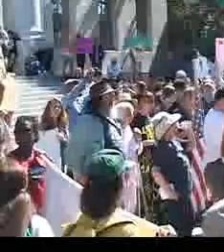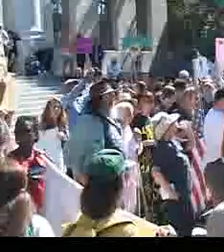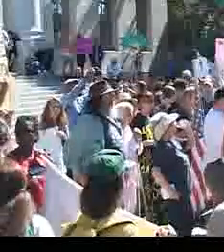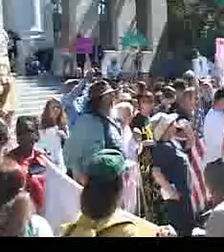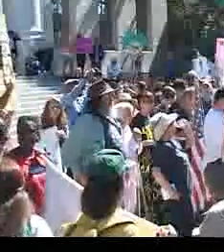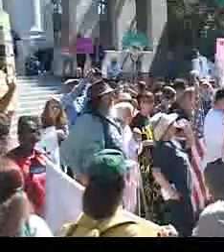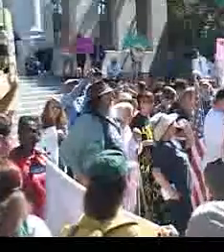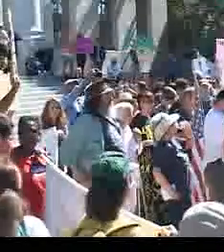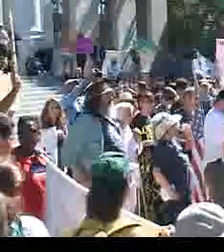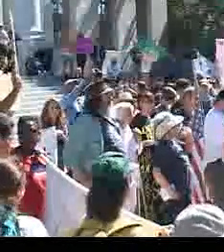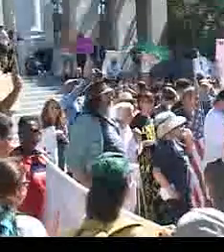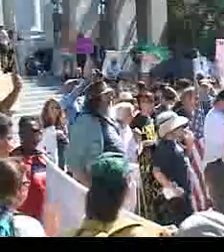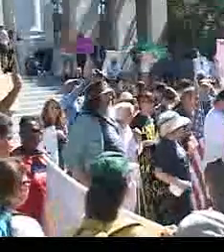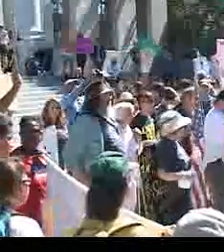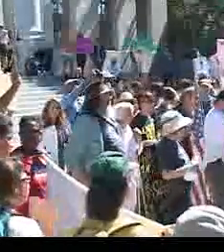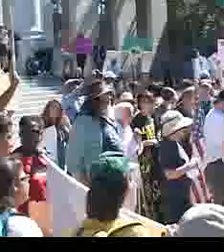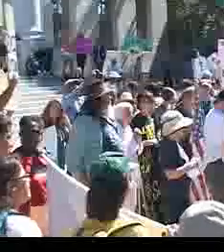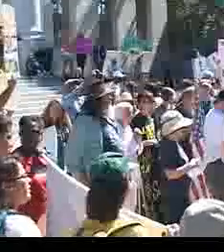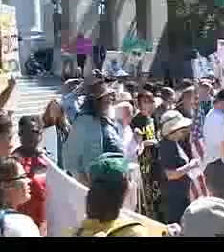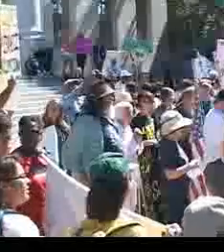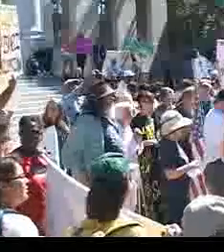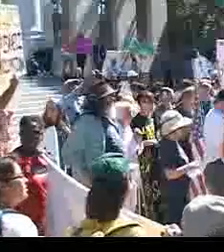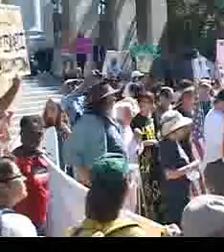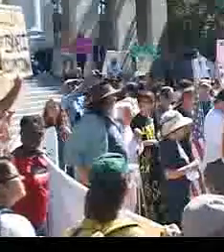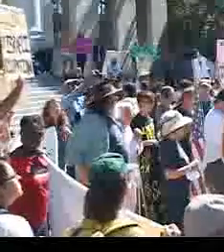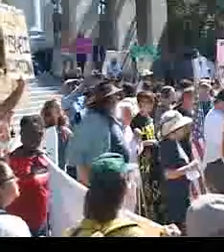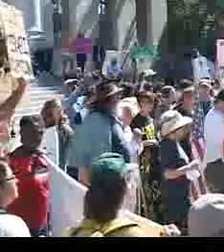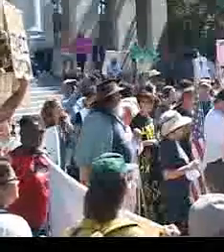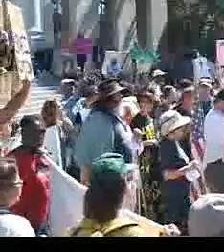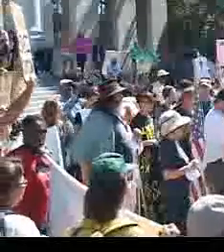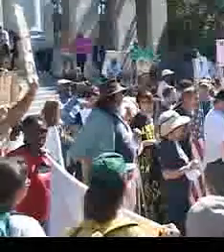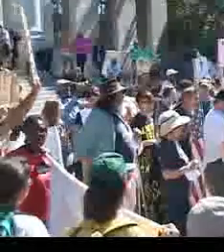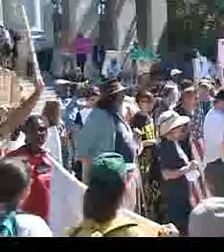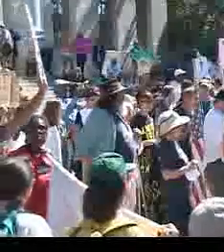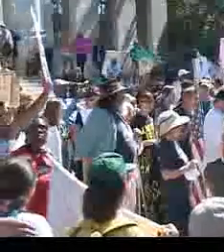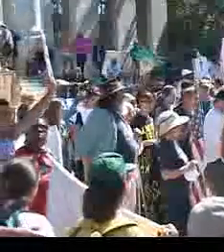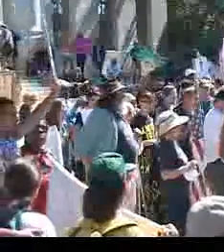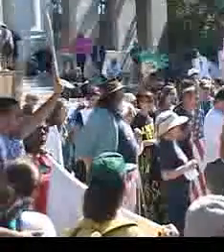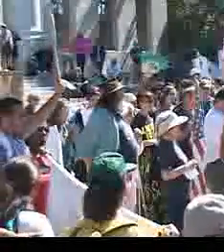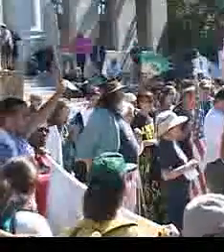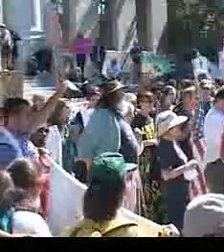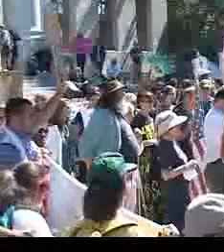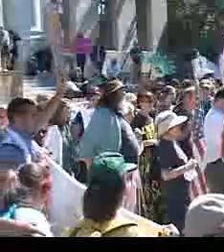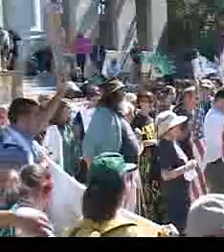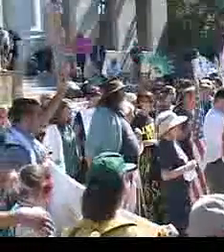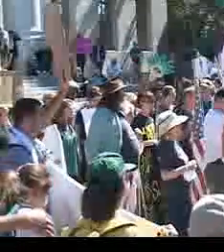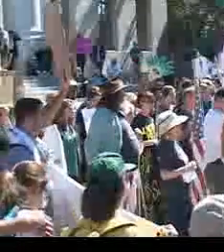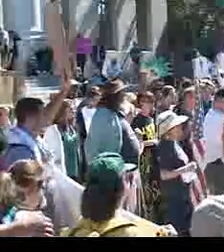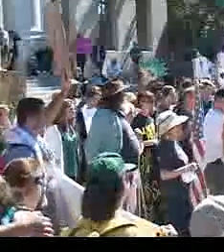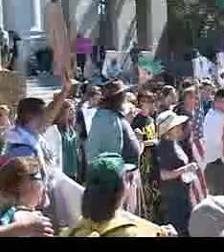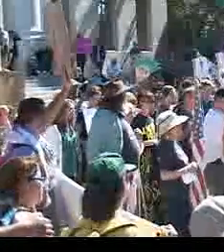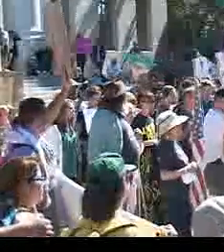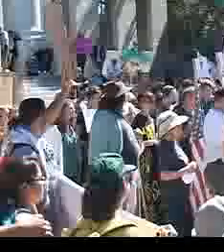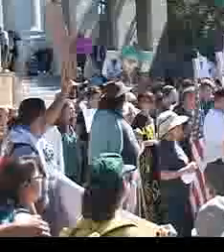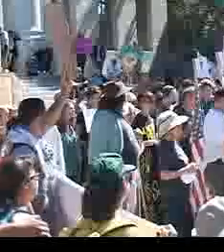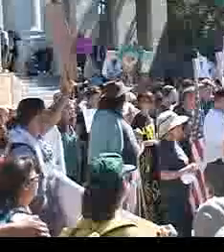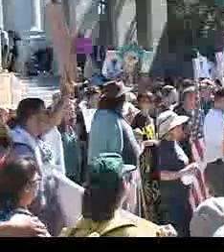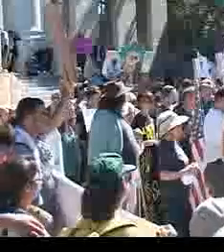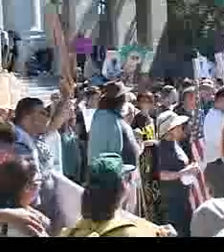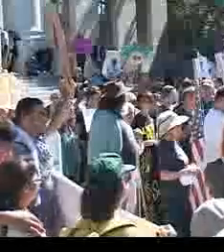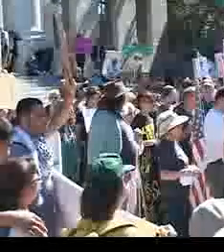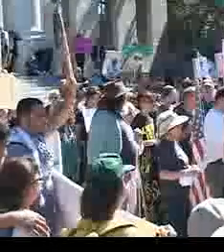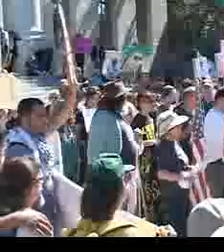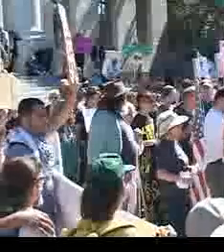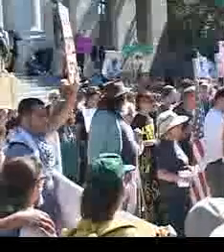product, don't mean to end up being bought by some clients of the university, be they the government, be they industry, be